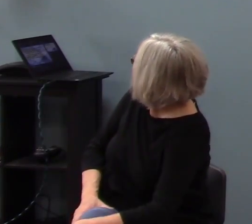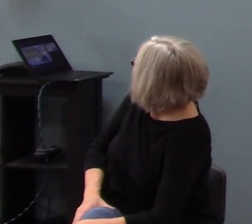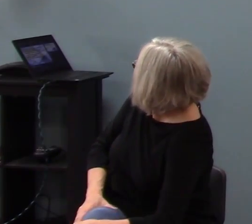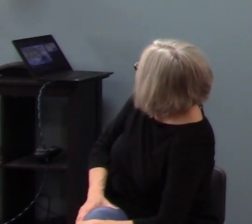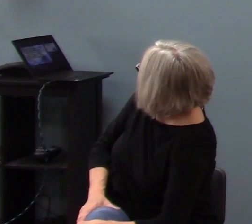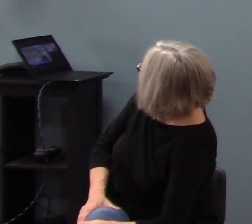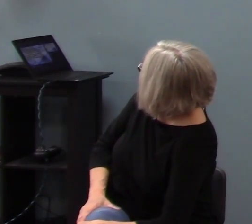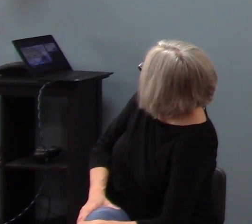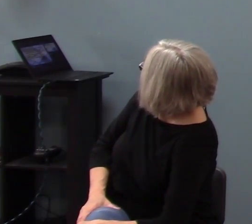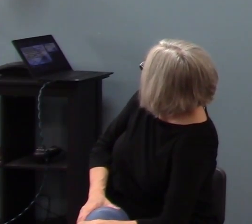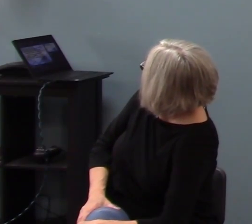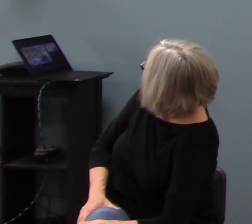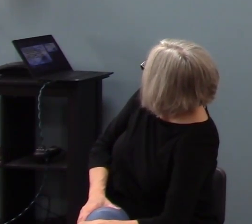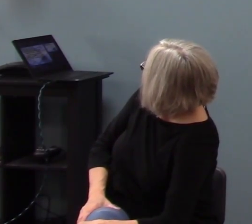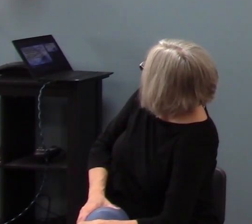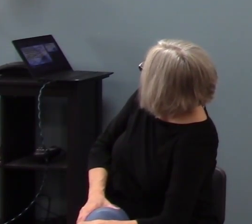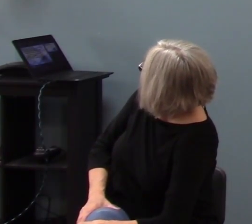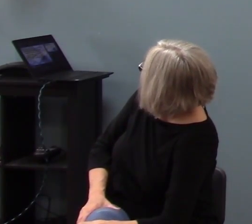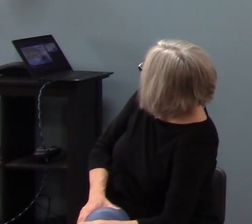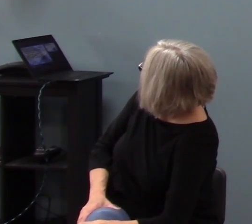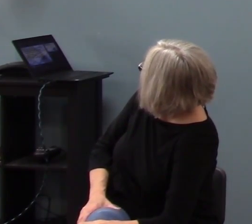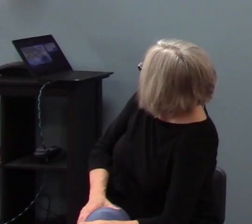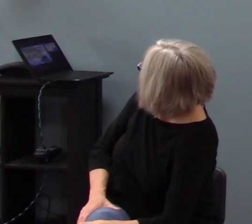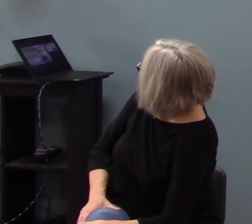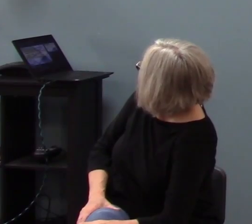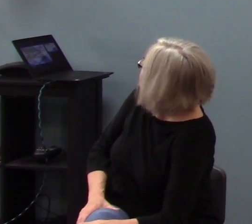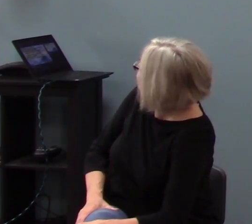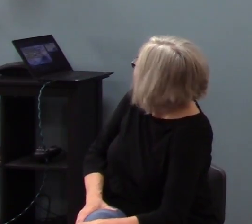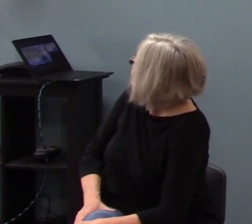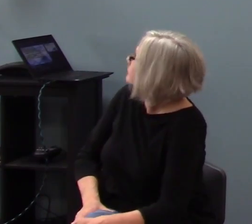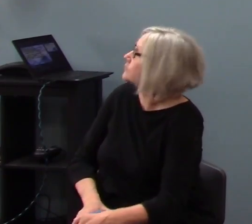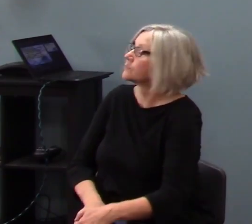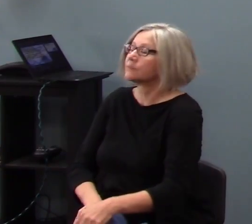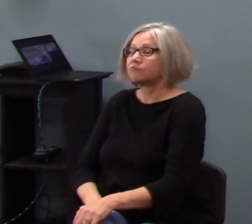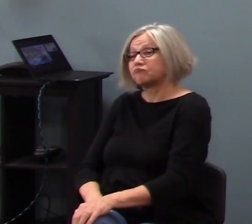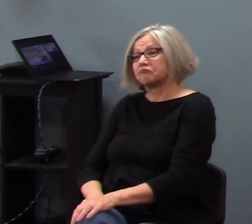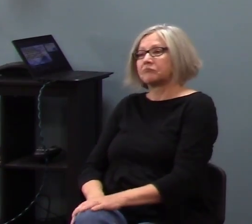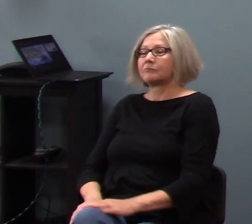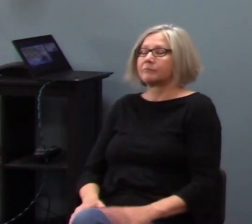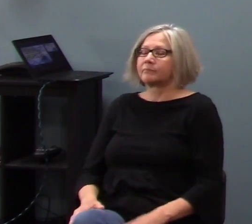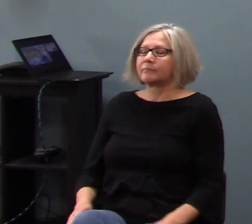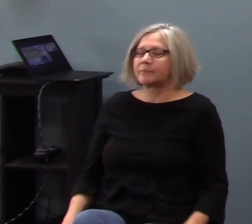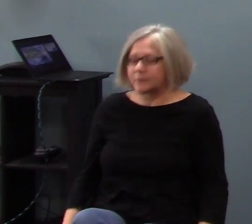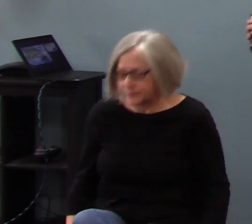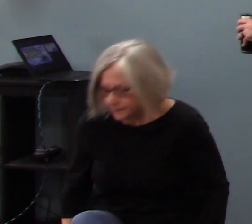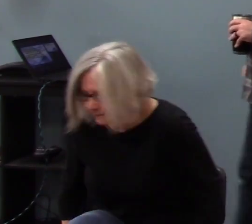chemistry and biology, and there are no blind forces worth speaking about in nature.